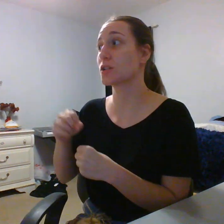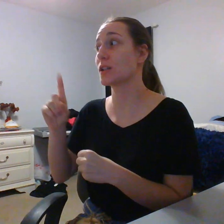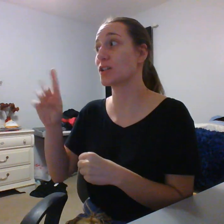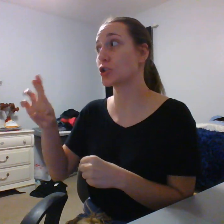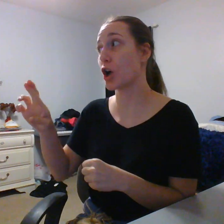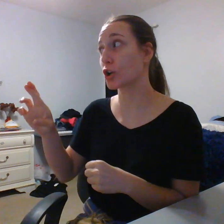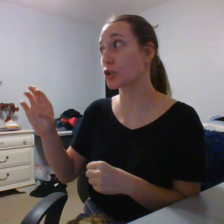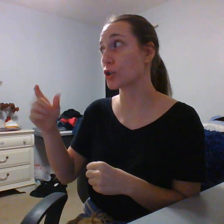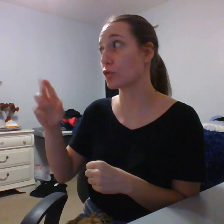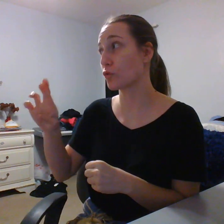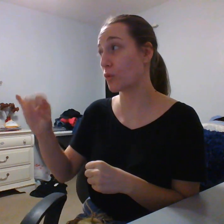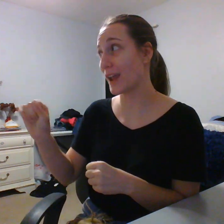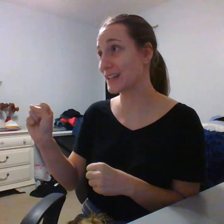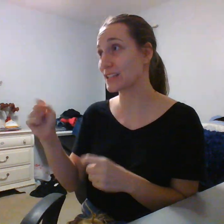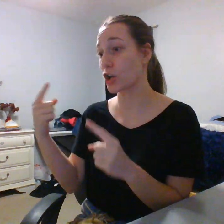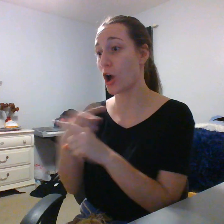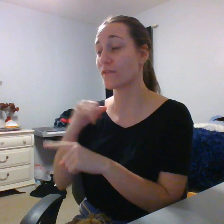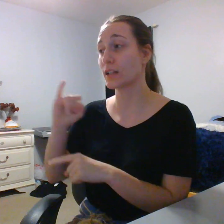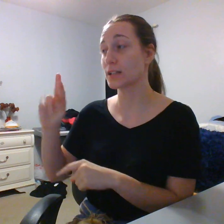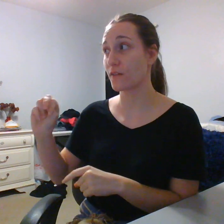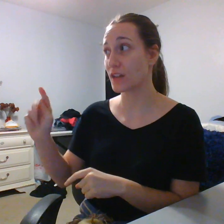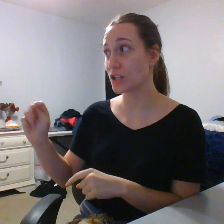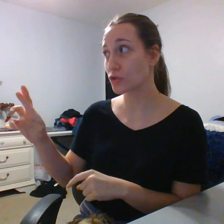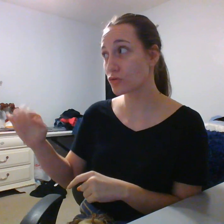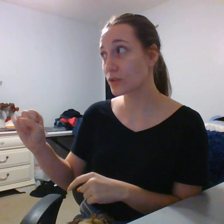interest is... My conflict of interest? My medical